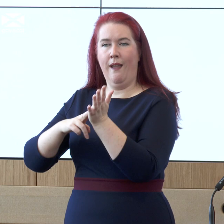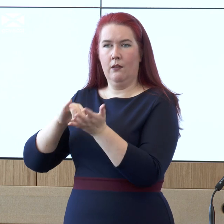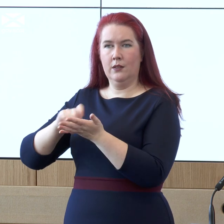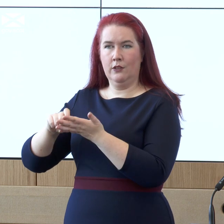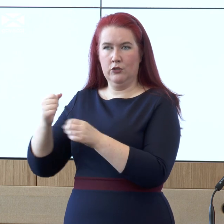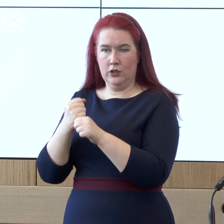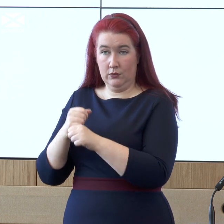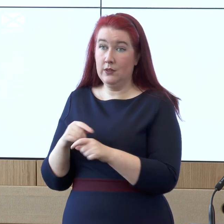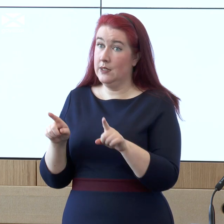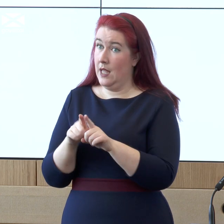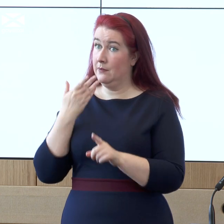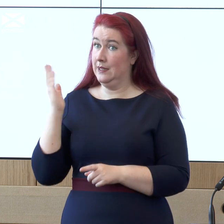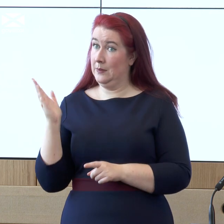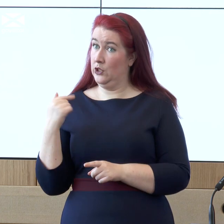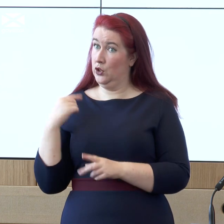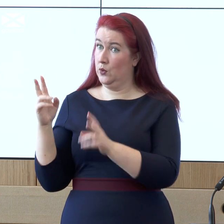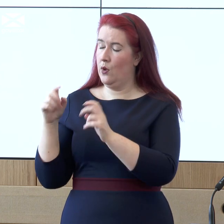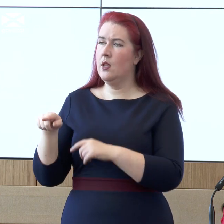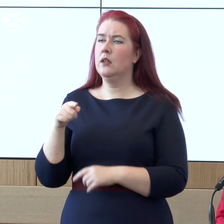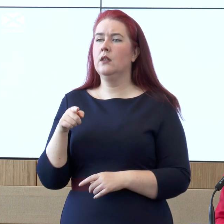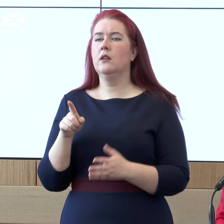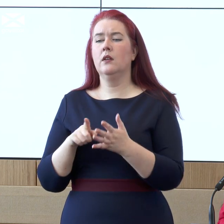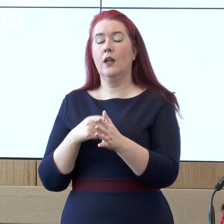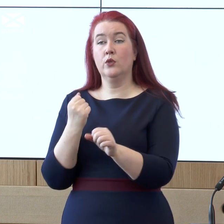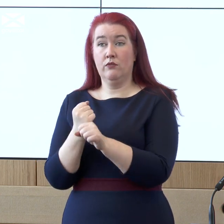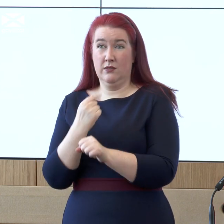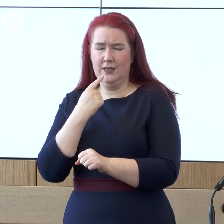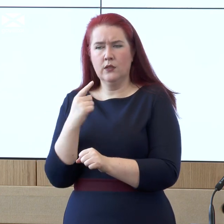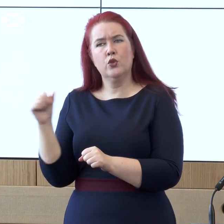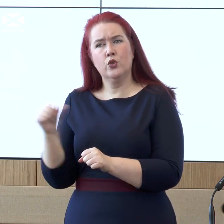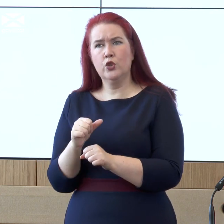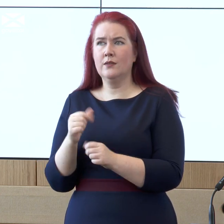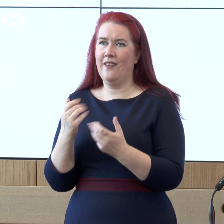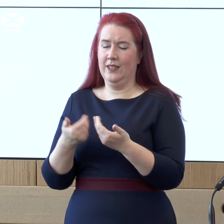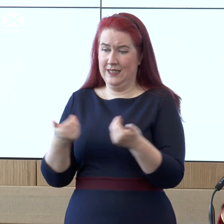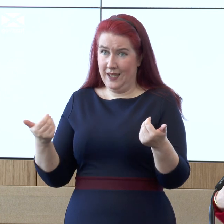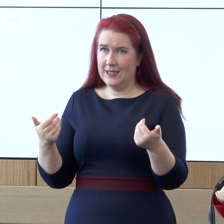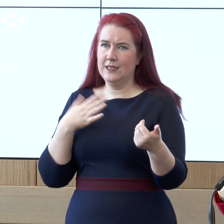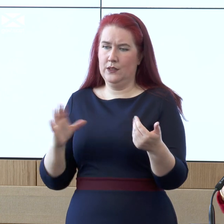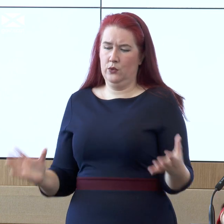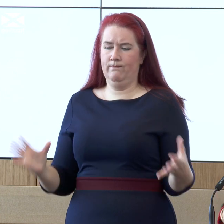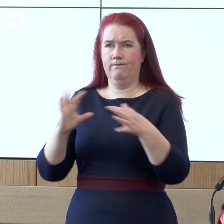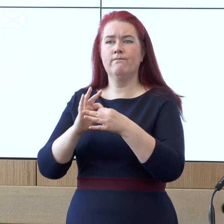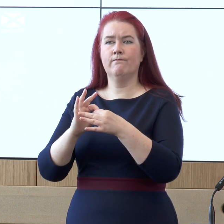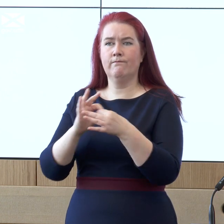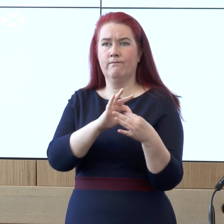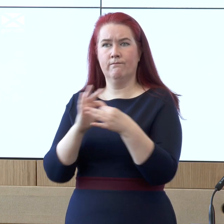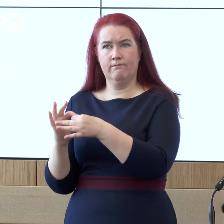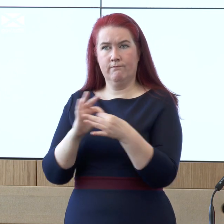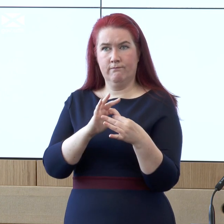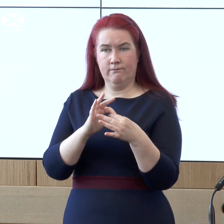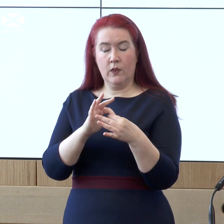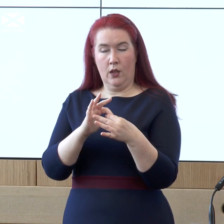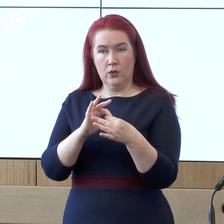In the same speech that I quoted, he talked about the need to bridge the climate divide. And so part of our role at this